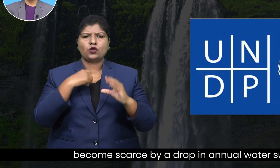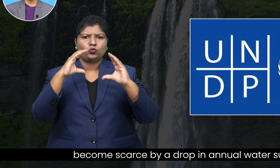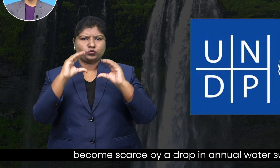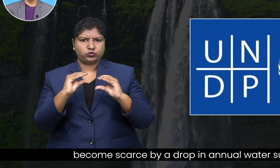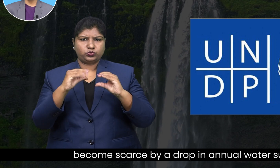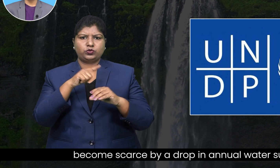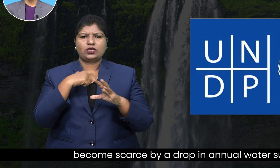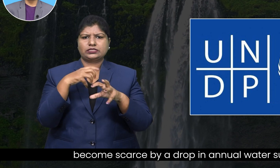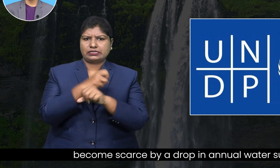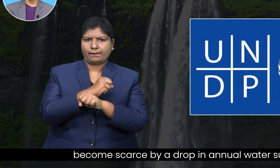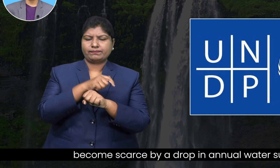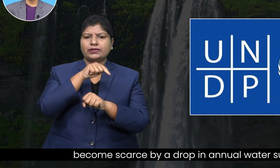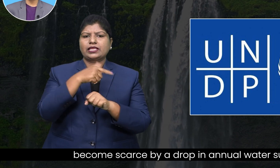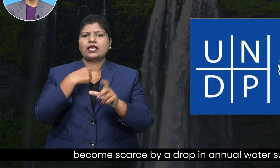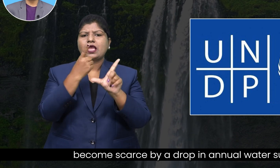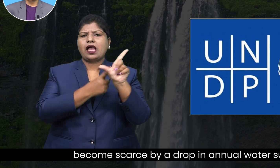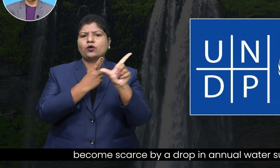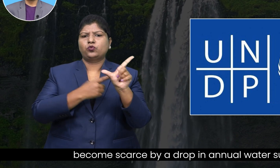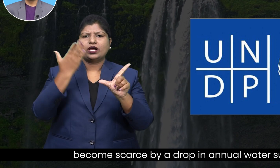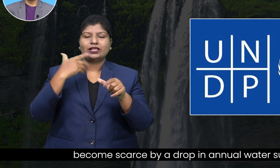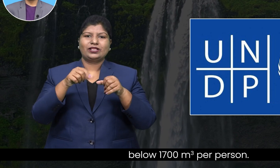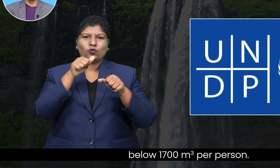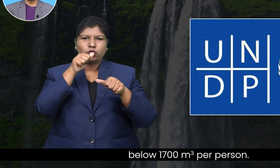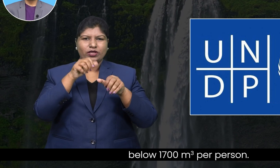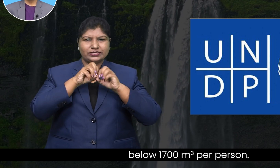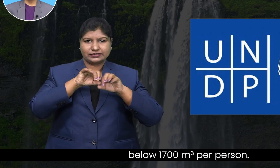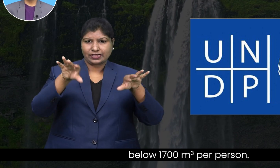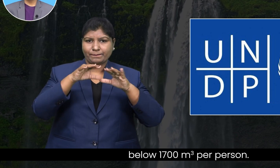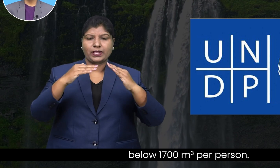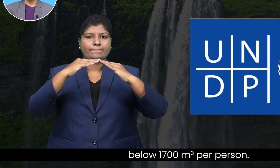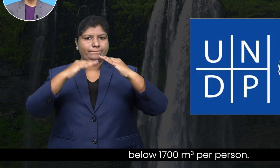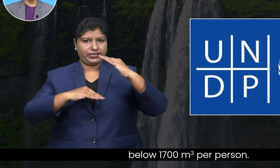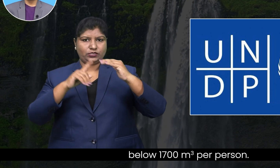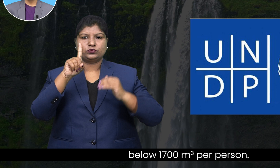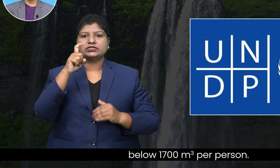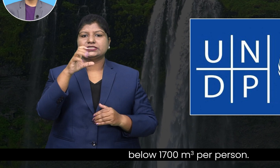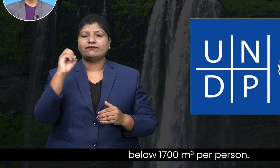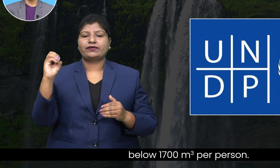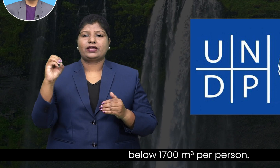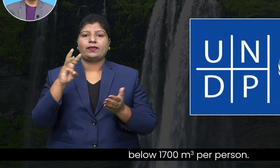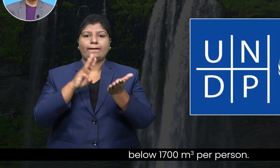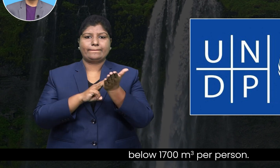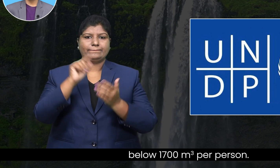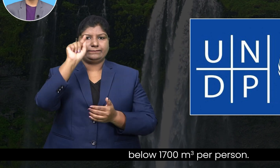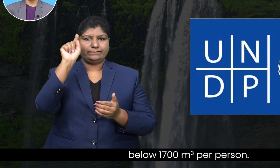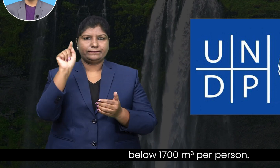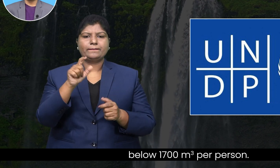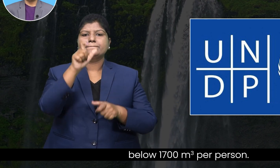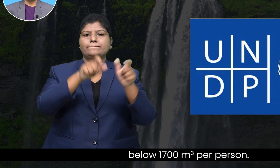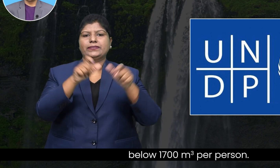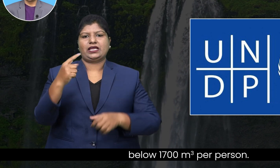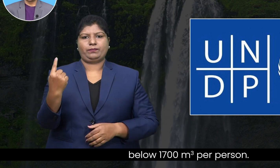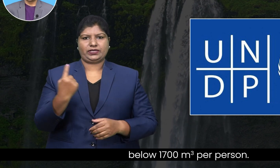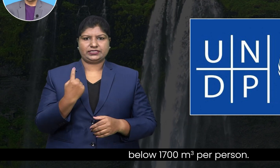scarce by a drop in annual water supply below 1700 cubic meter per person.